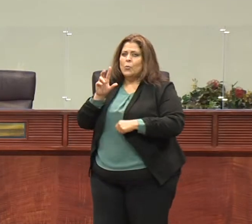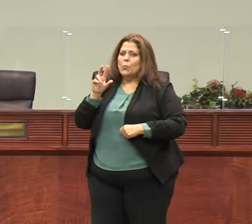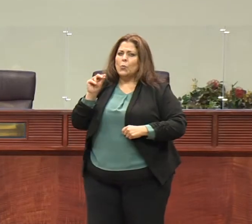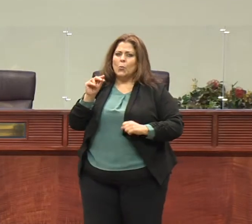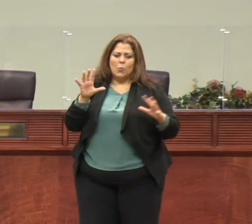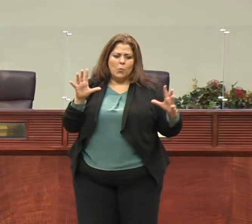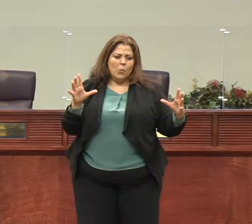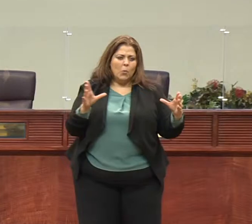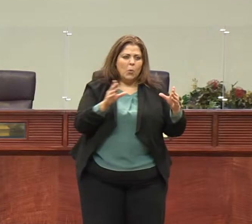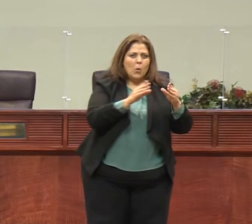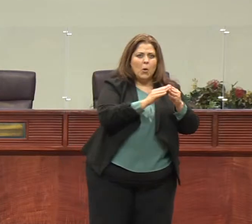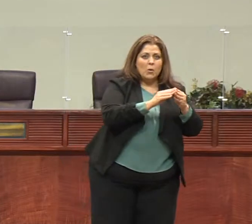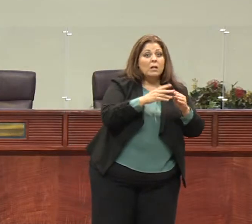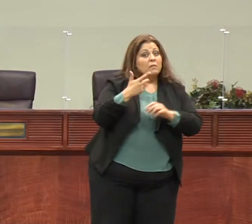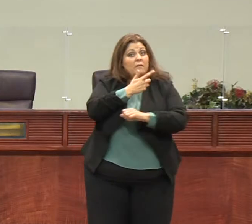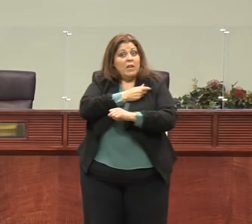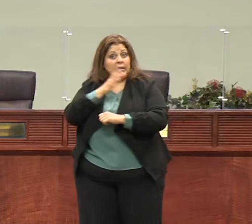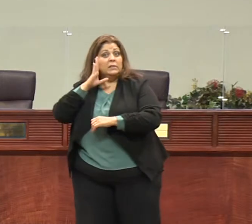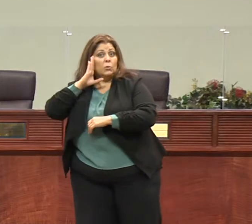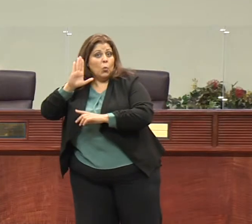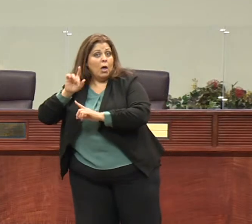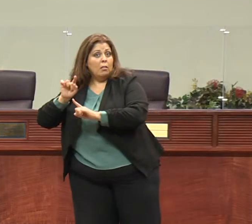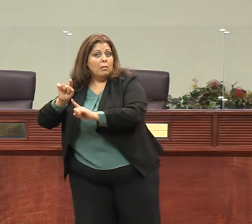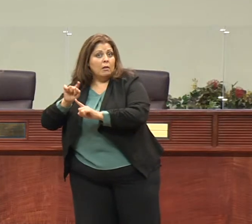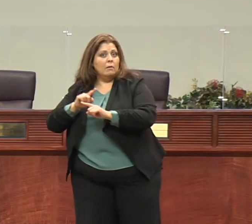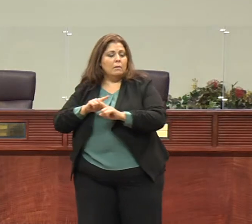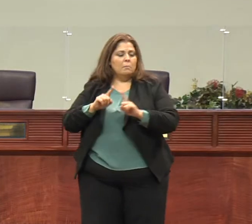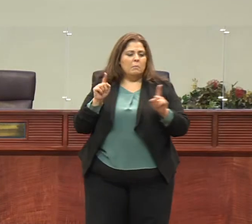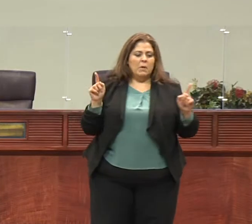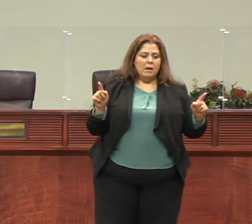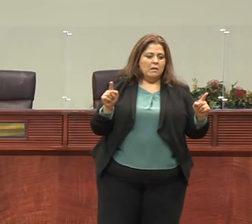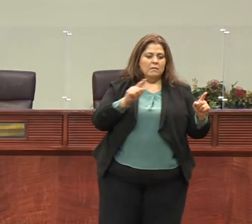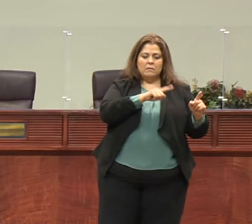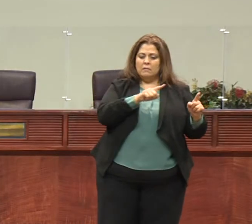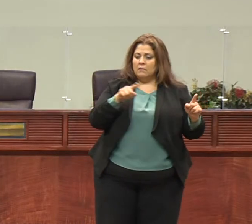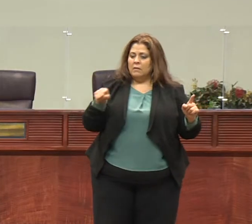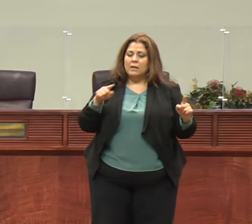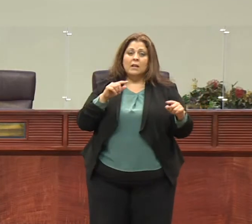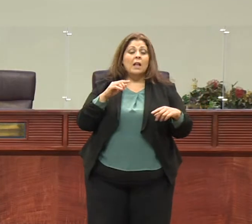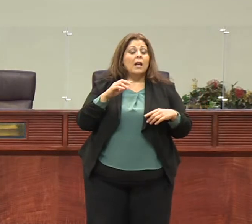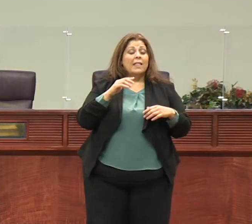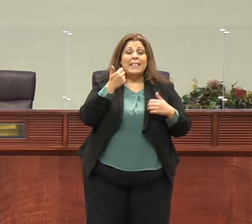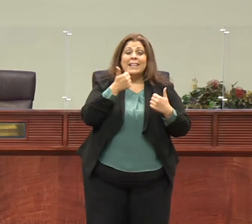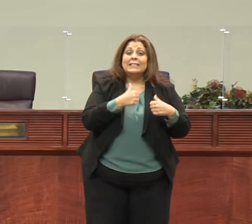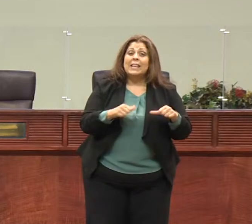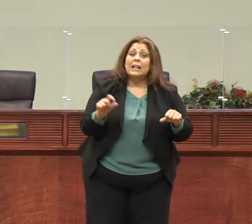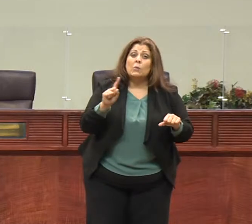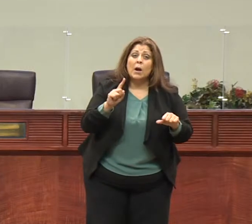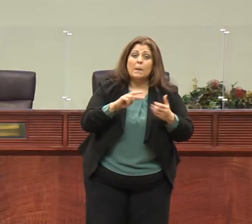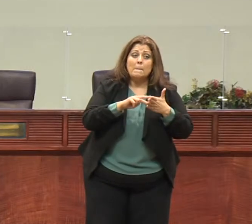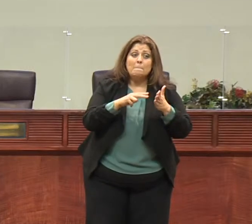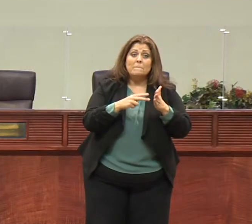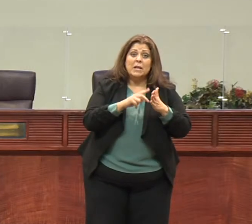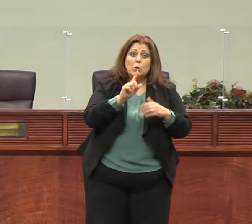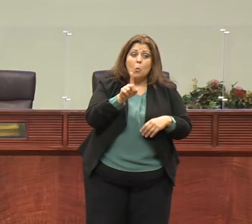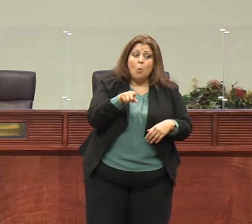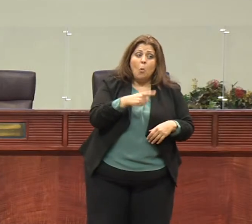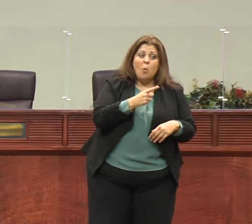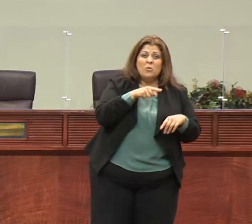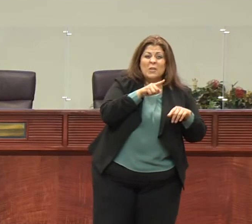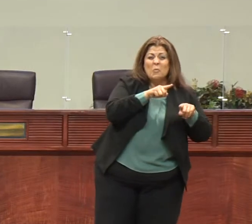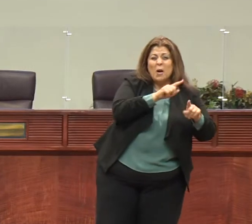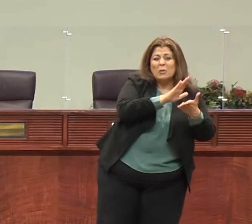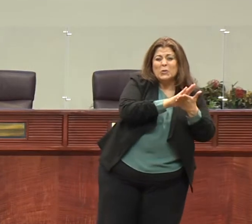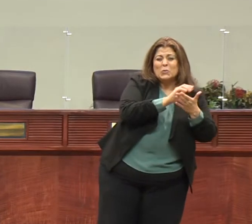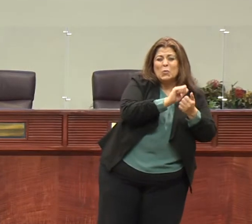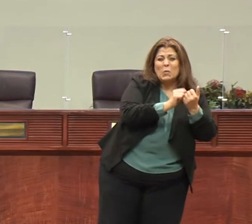measures, and not in one place, but everywhere. Meaning when the kids go back home, they have to wash your hands. You